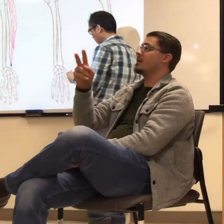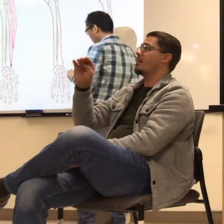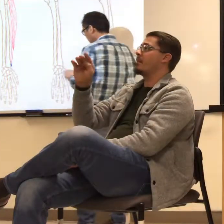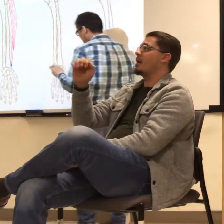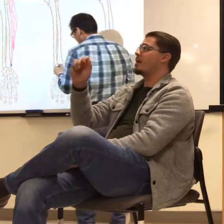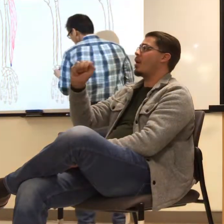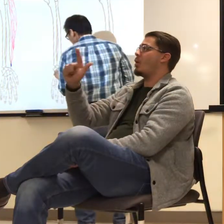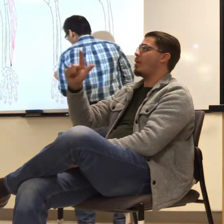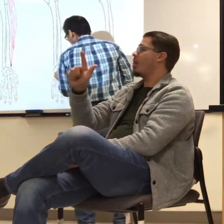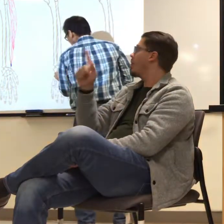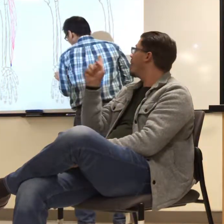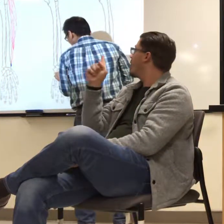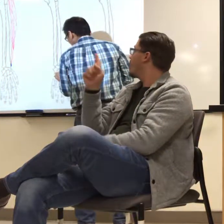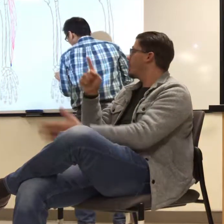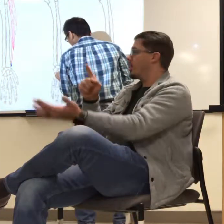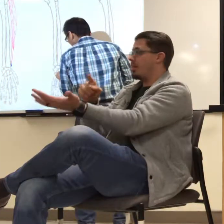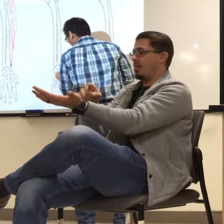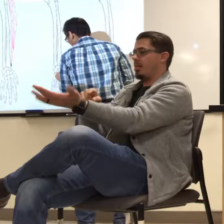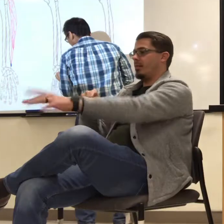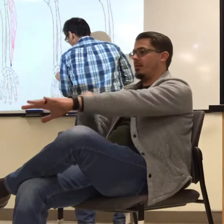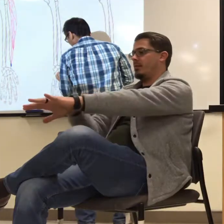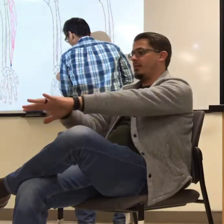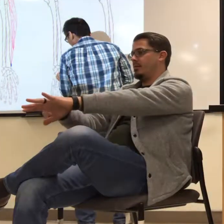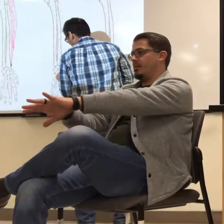around there.